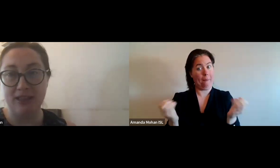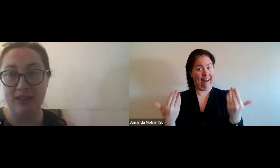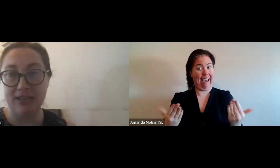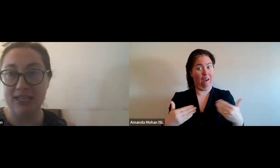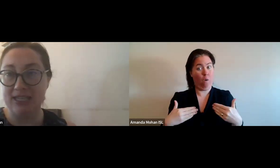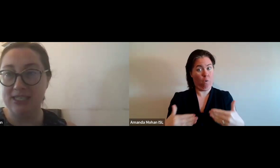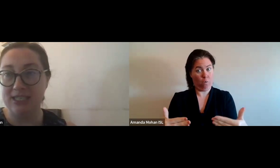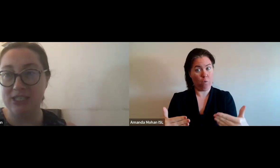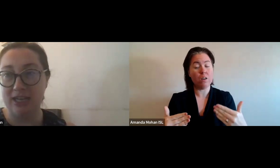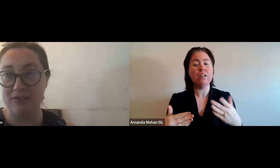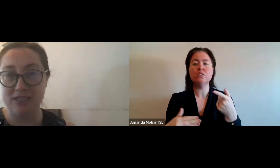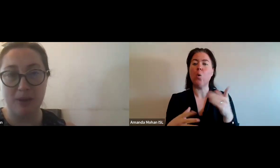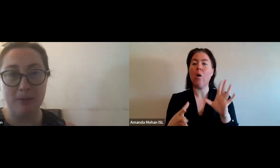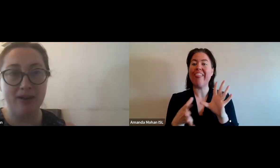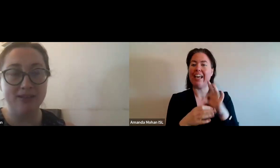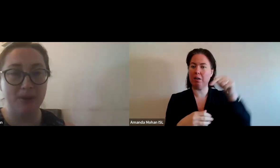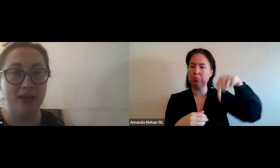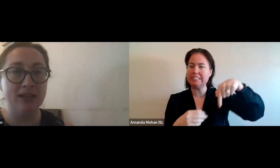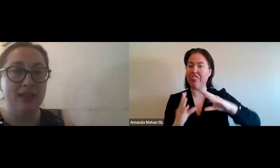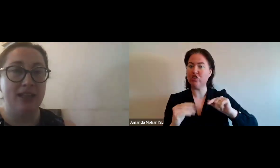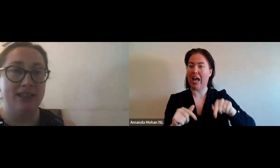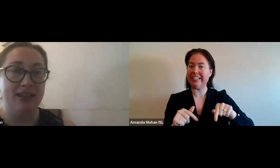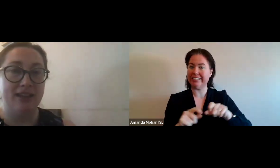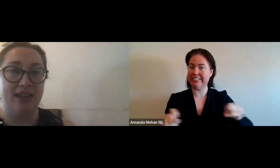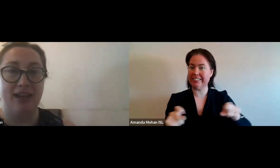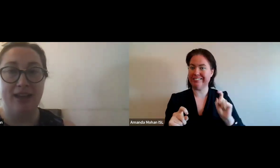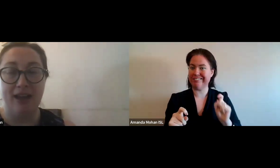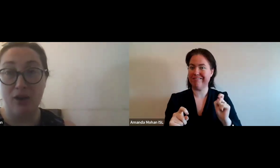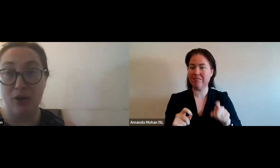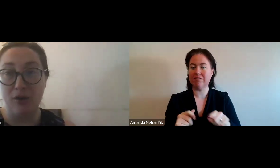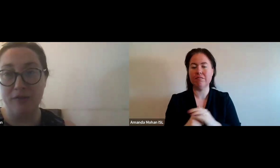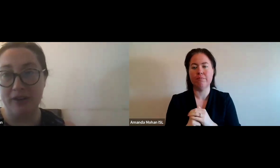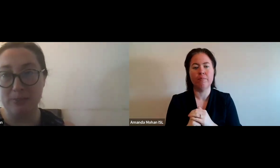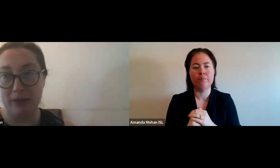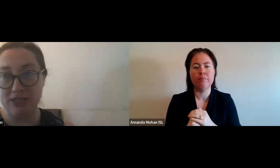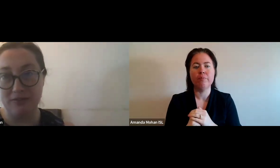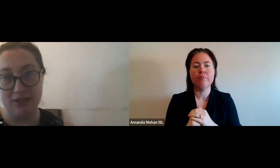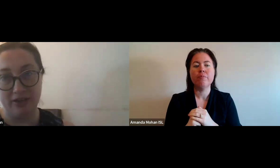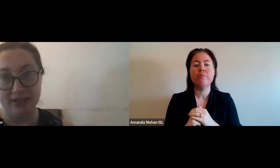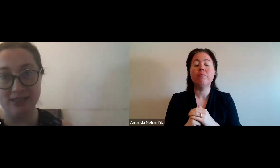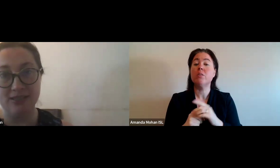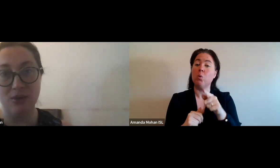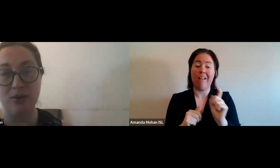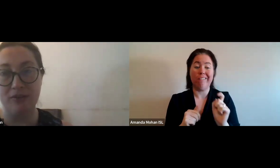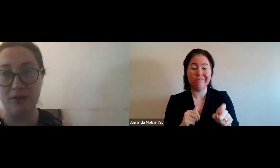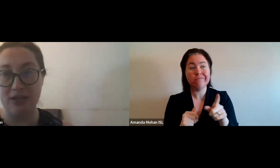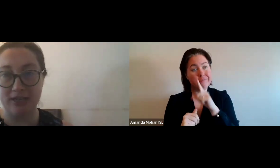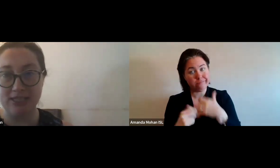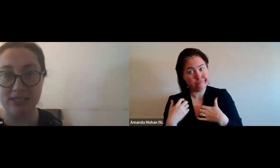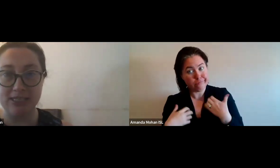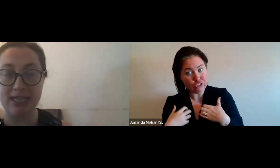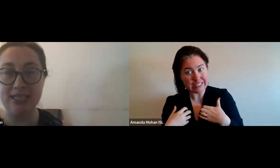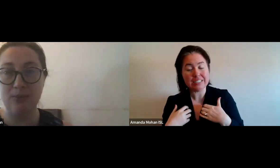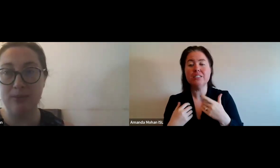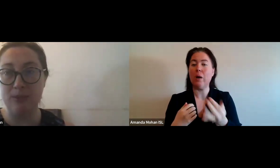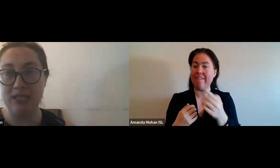be putting the link into the chat of this webinar as well, a call for expressions of interest. So if you're